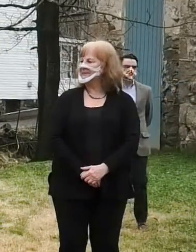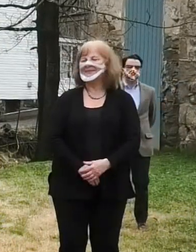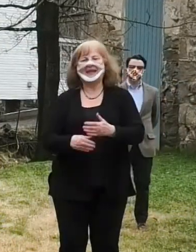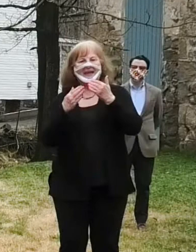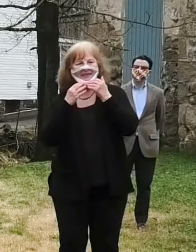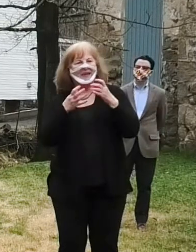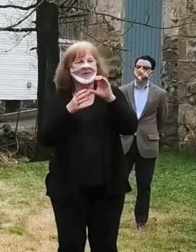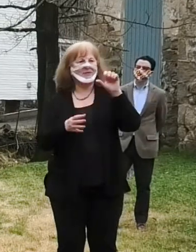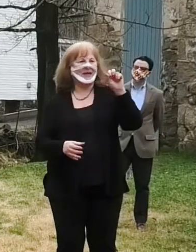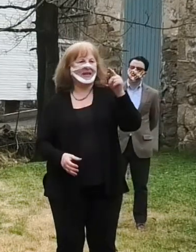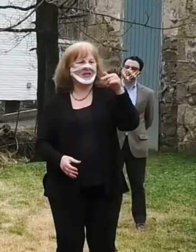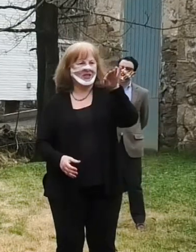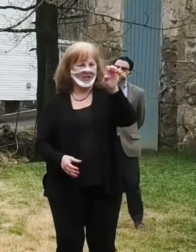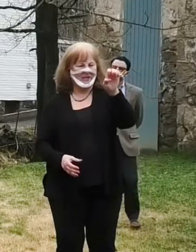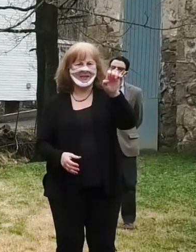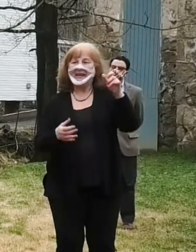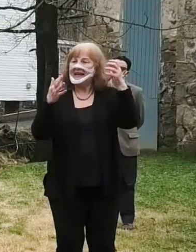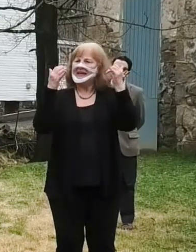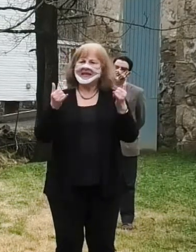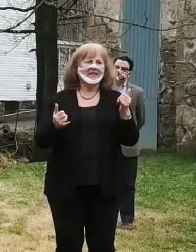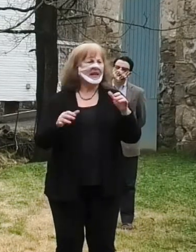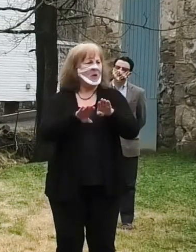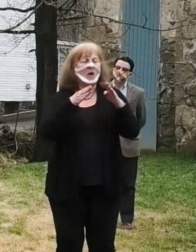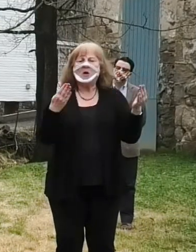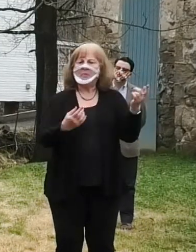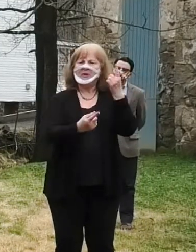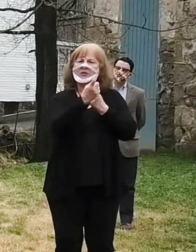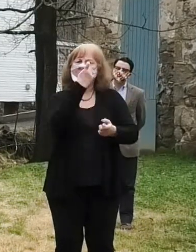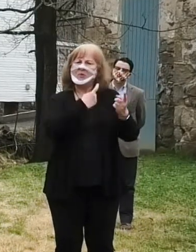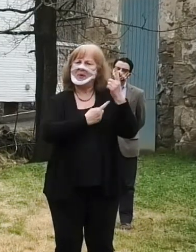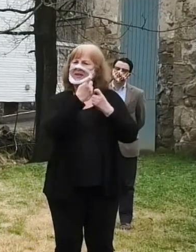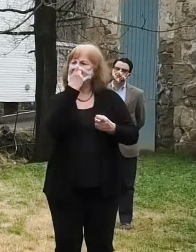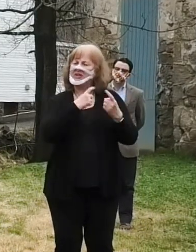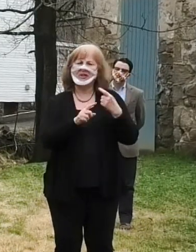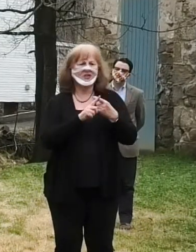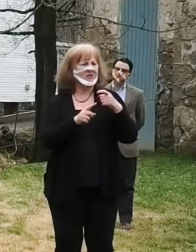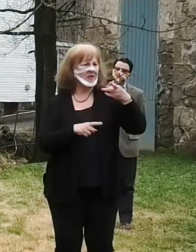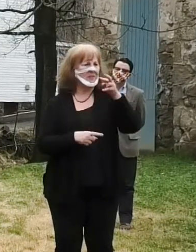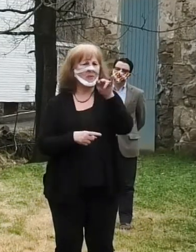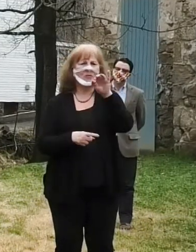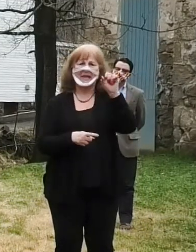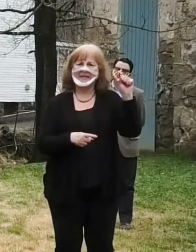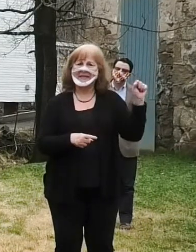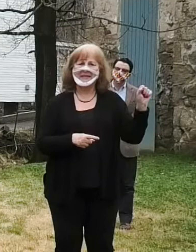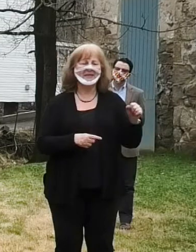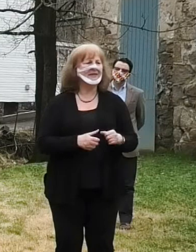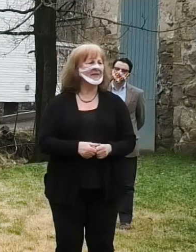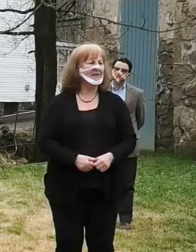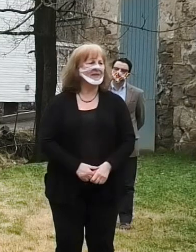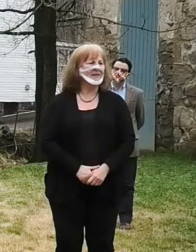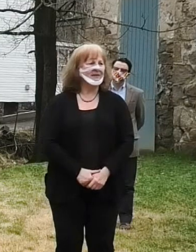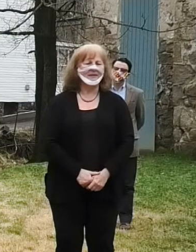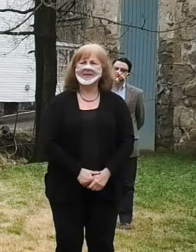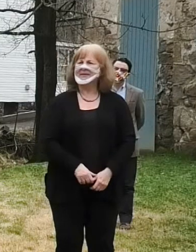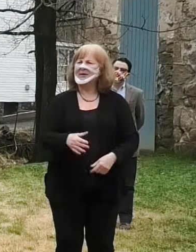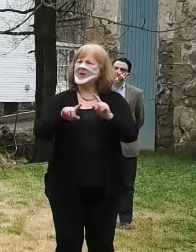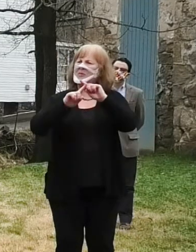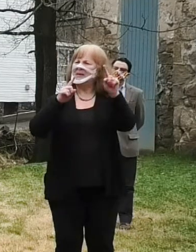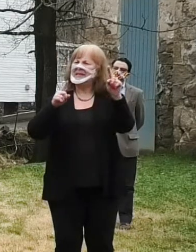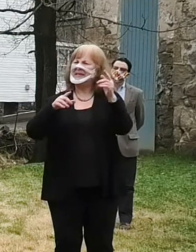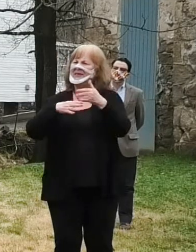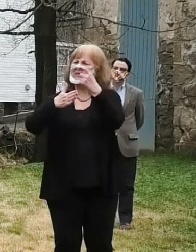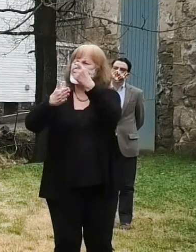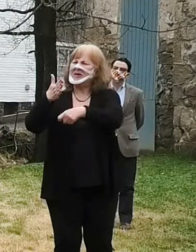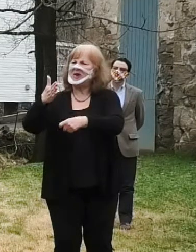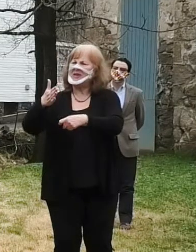Thank you so much, Angie. At this time, we will open it up to questions from the press. What's the differences in